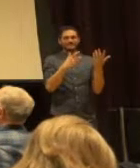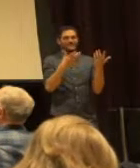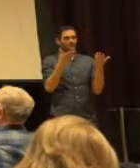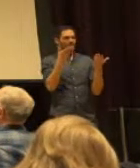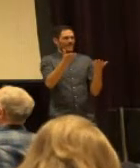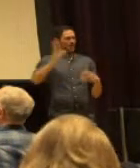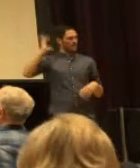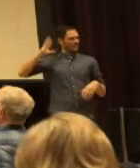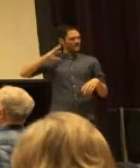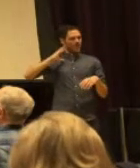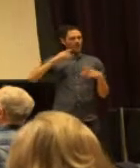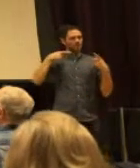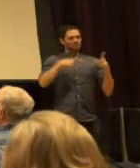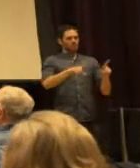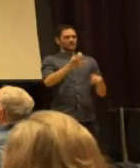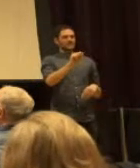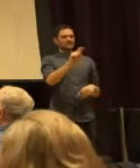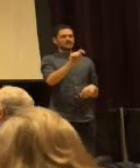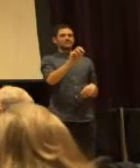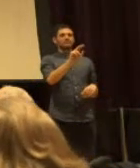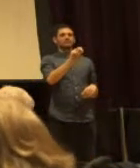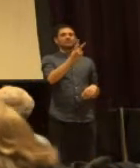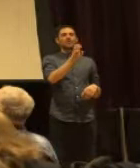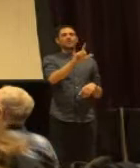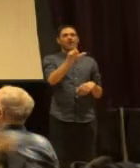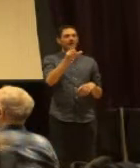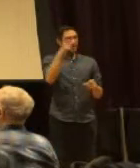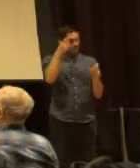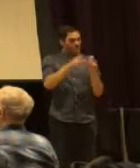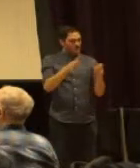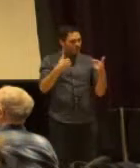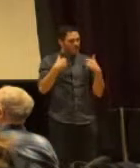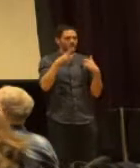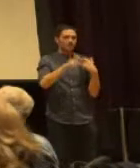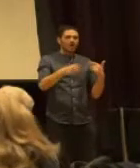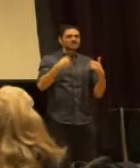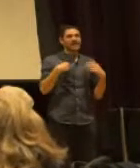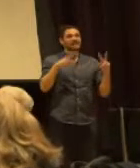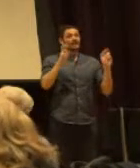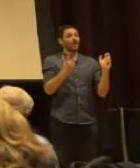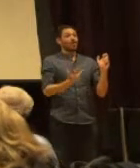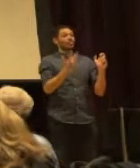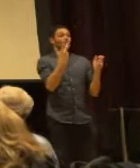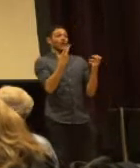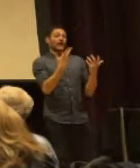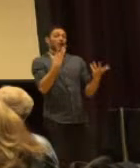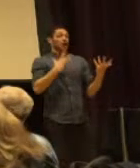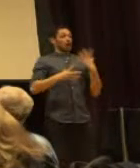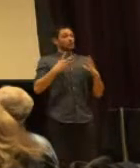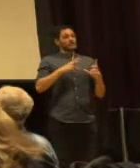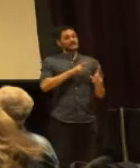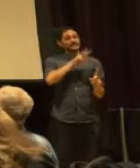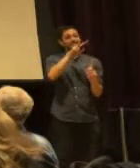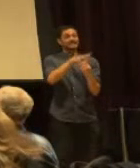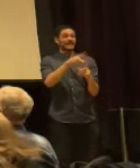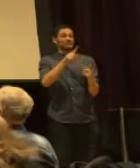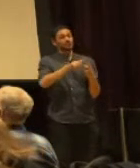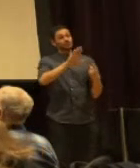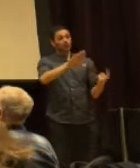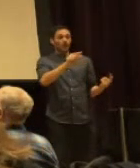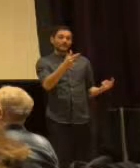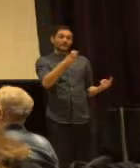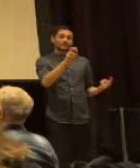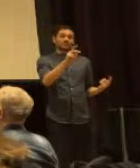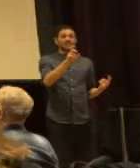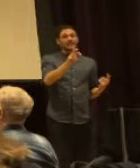have at least 3 articles of clothing of your assigned gender. So then it makes you think, how are you going to know who